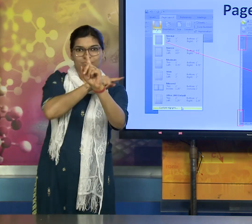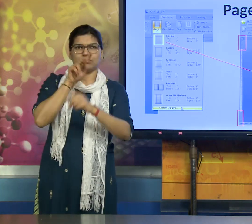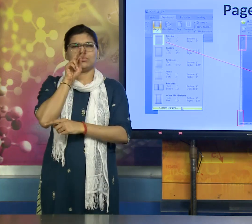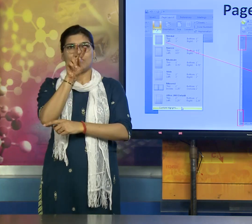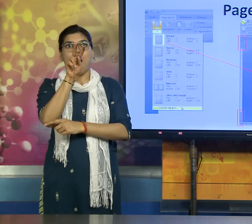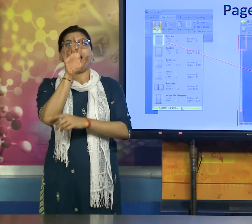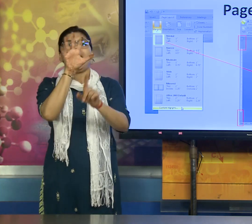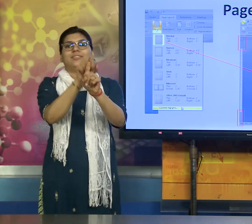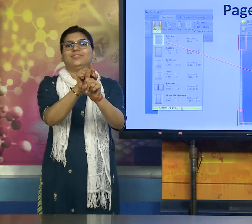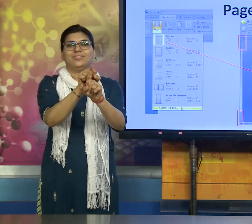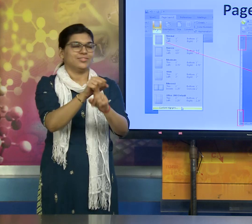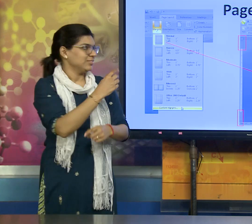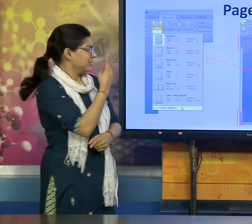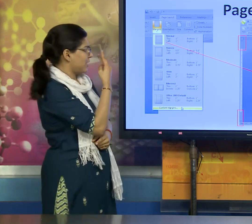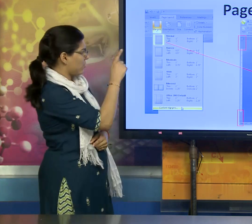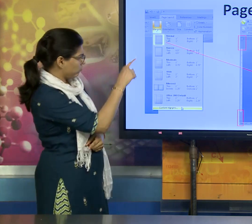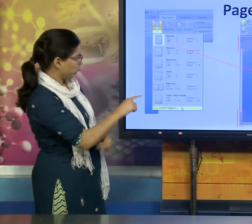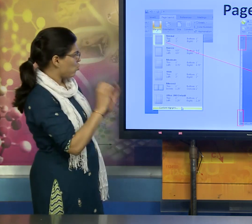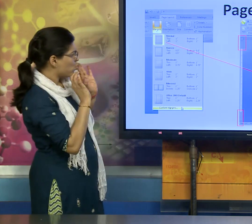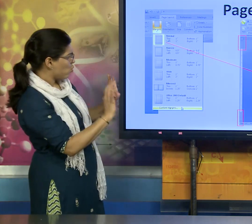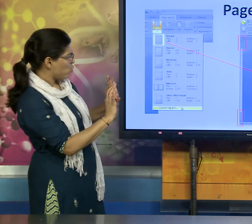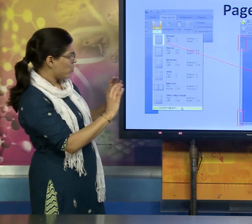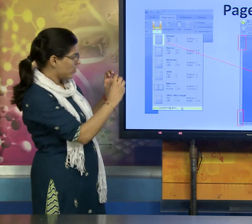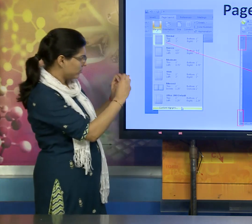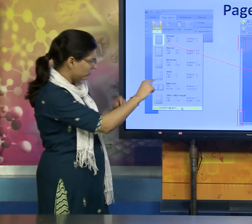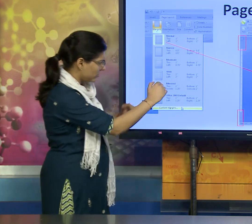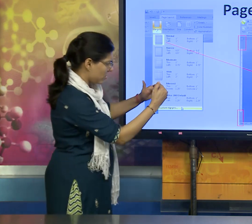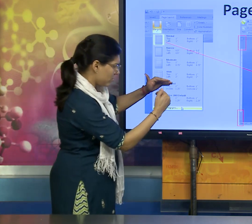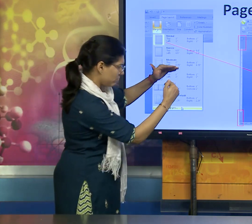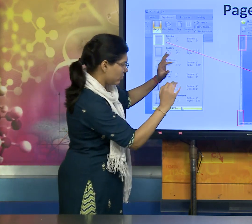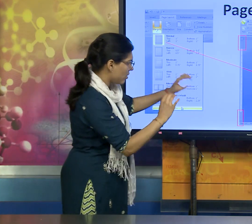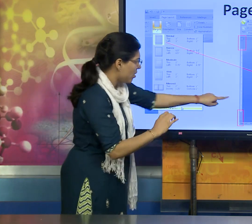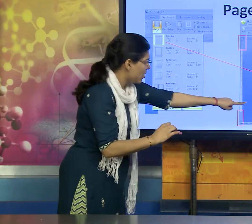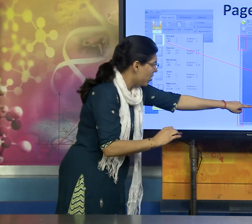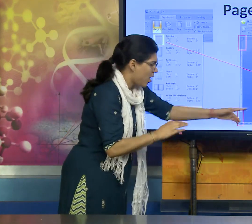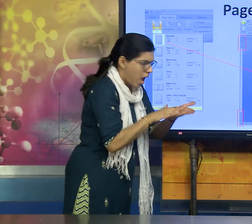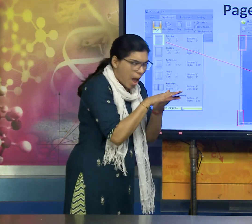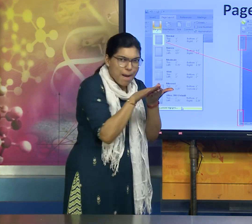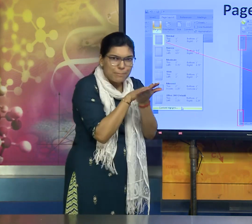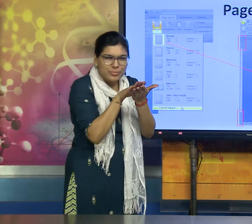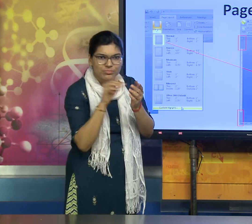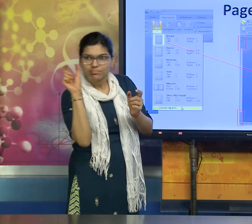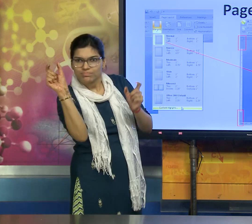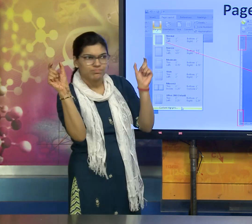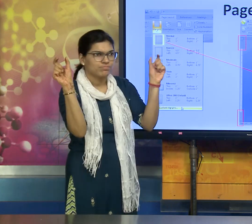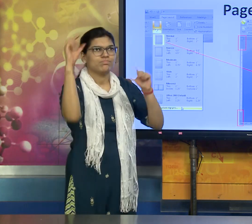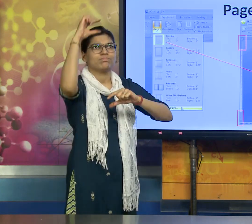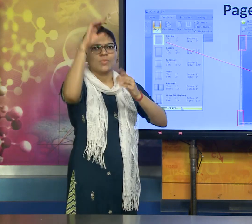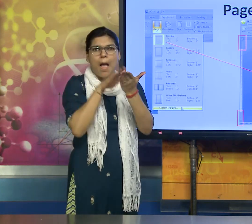between. So you can get back and put margin and see how it look